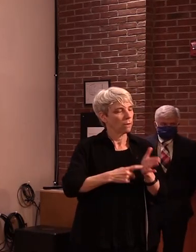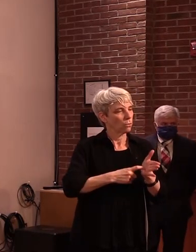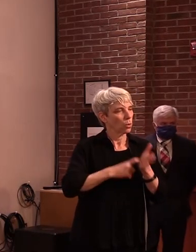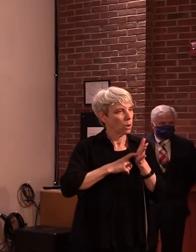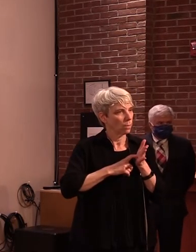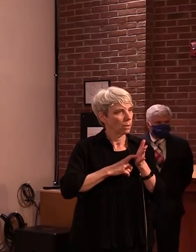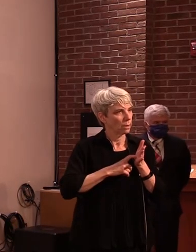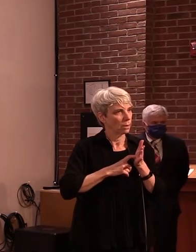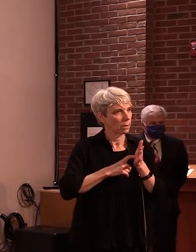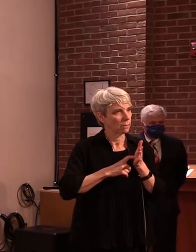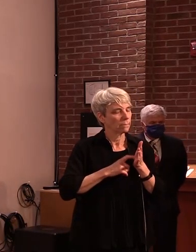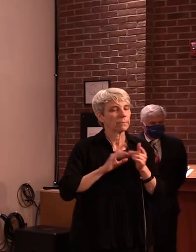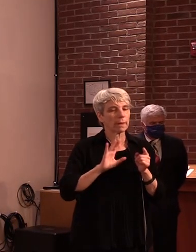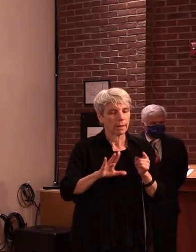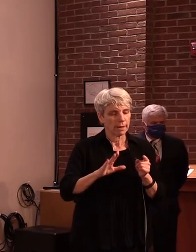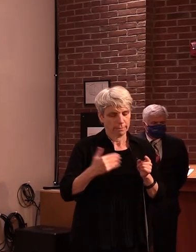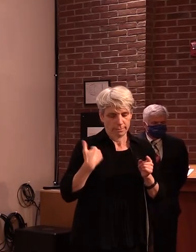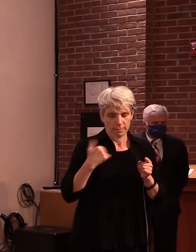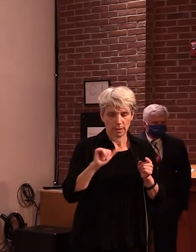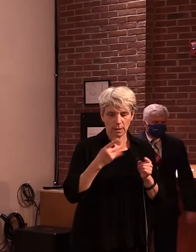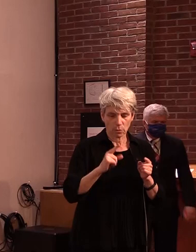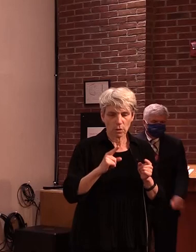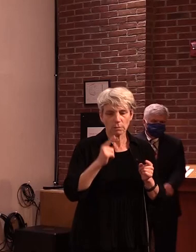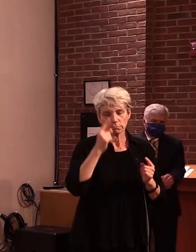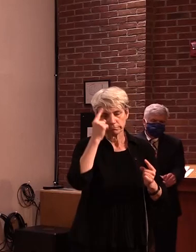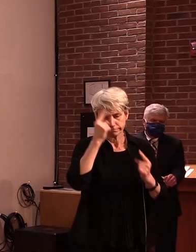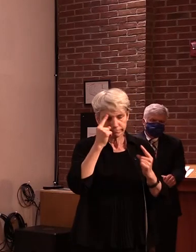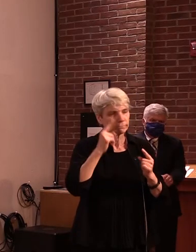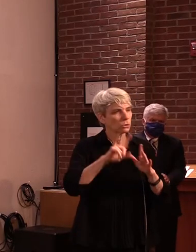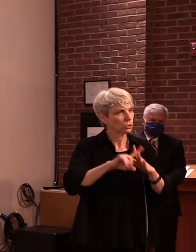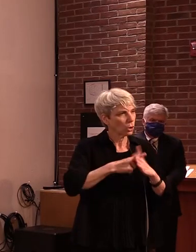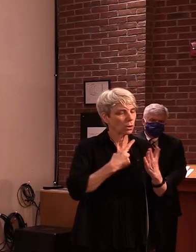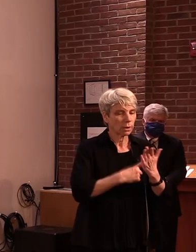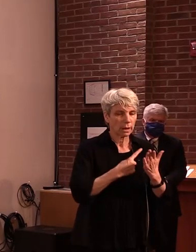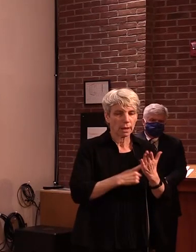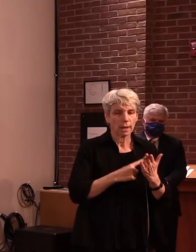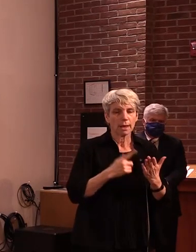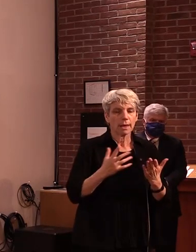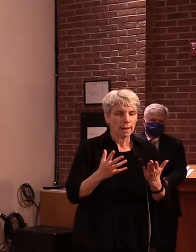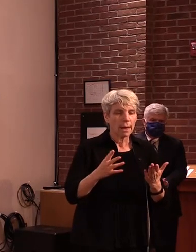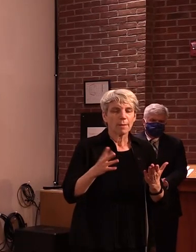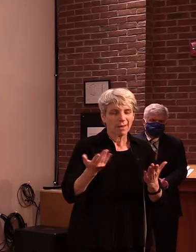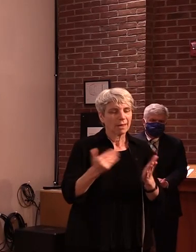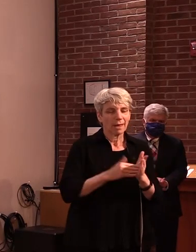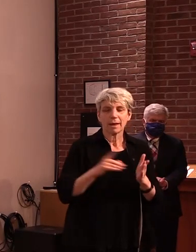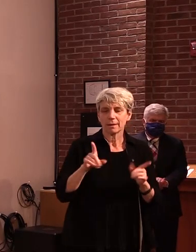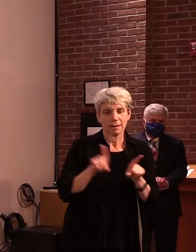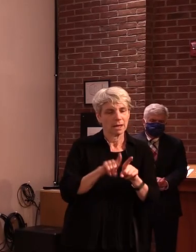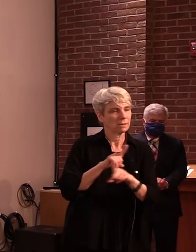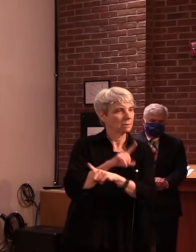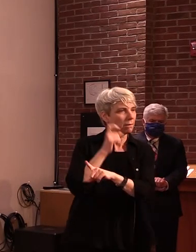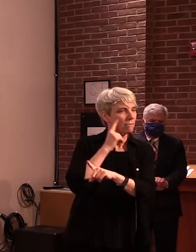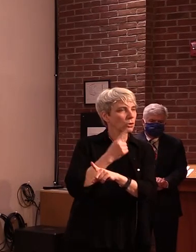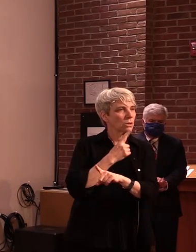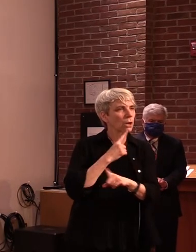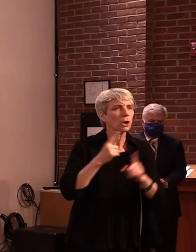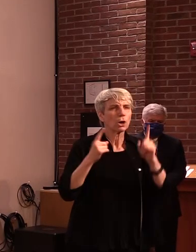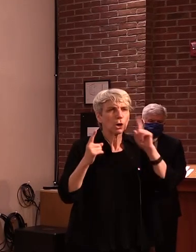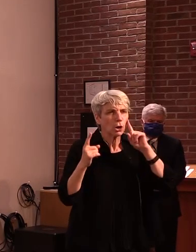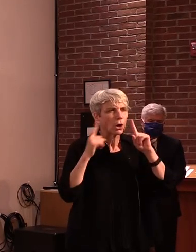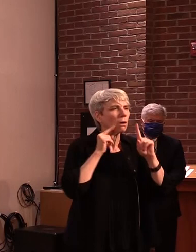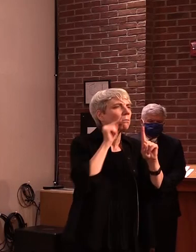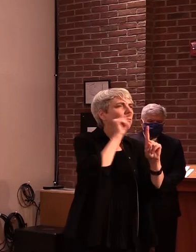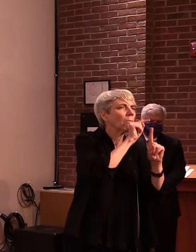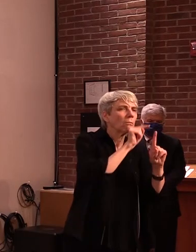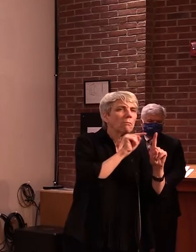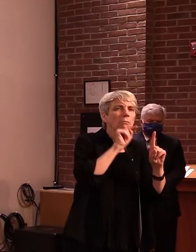conversation started in April. I think, once again, to your point, largely based on some anecdotal concerns, and we thought somewhat, to a